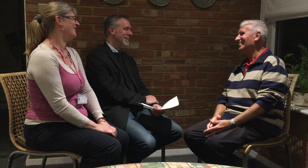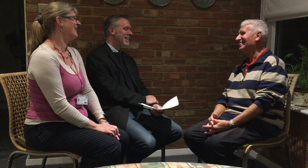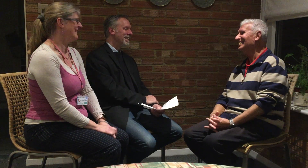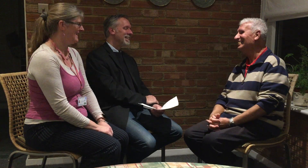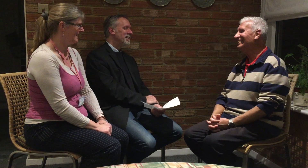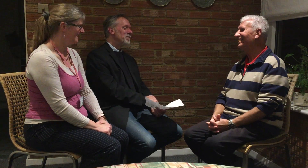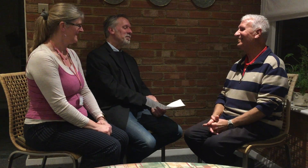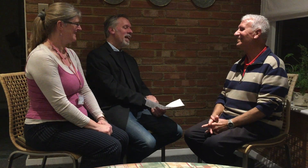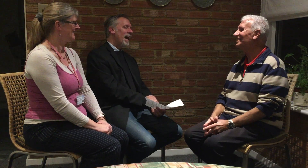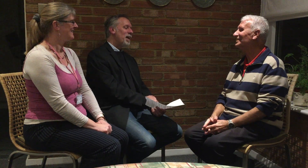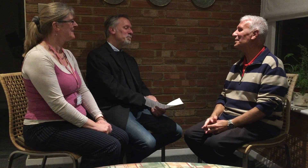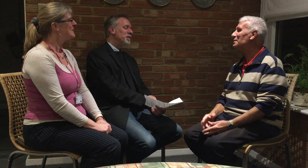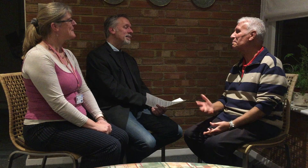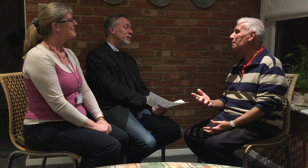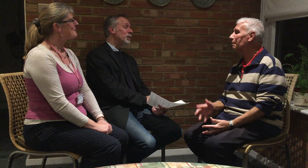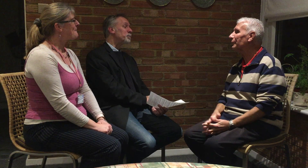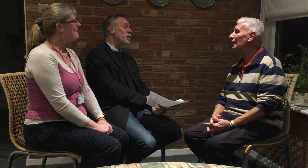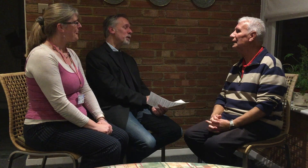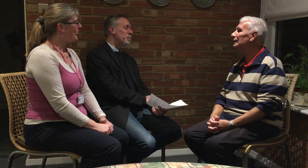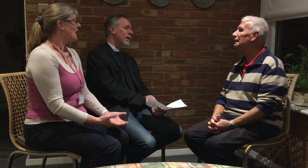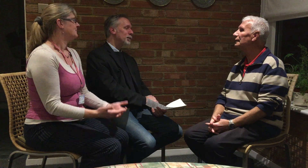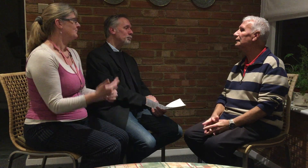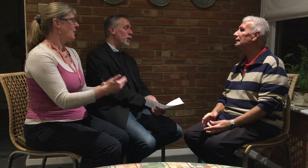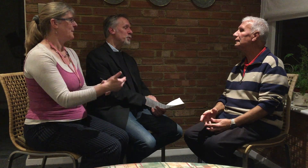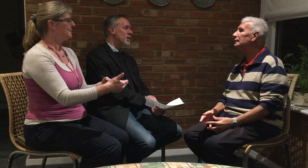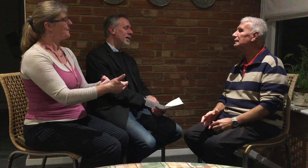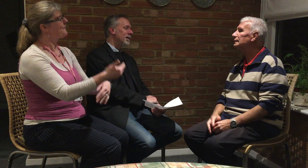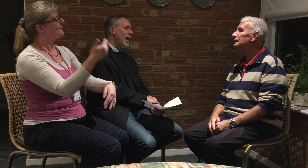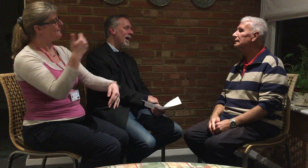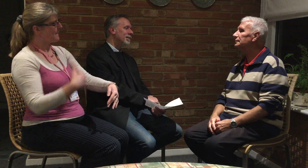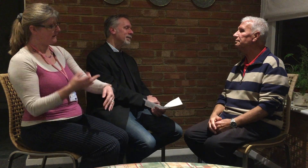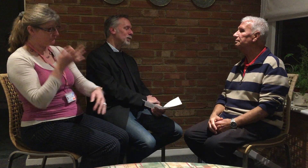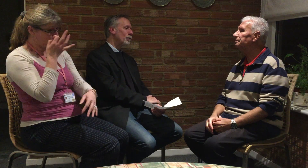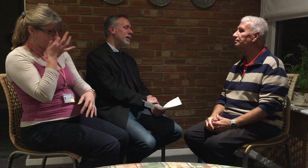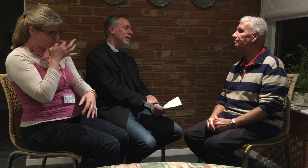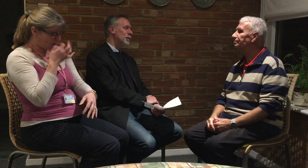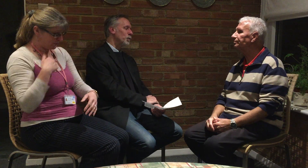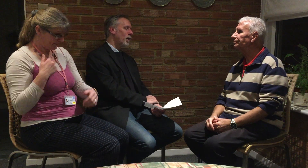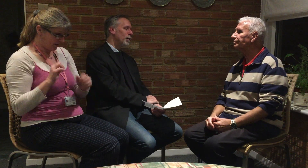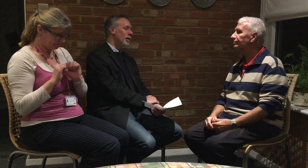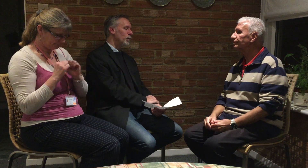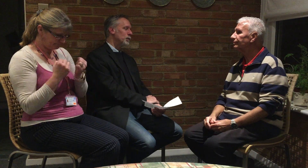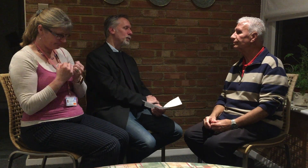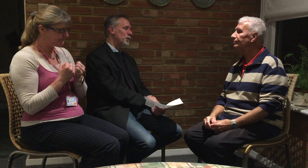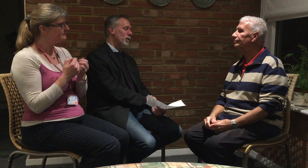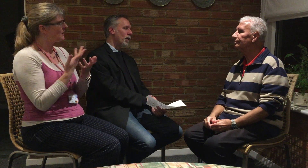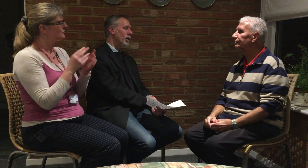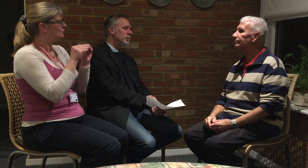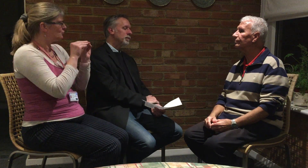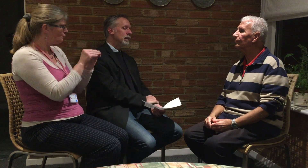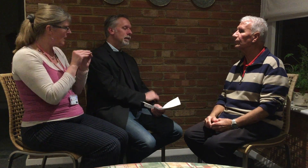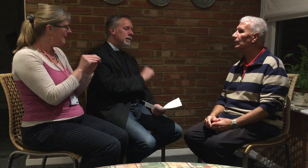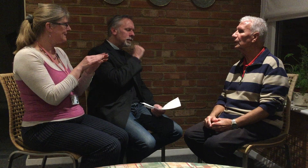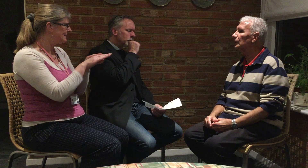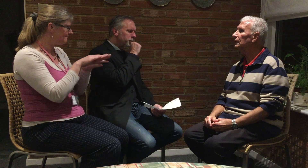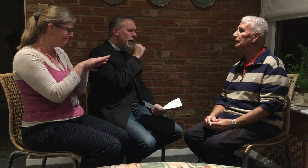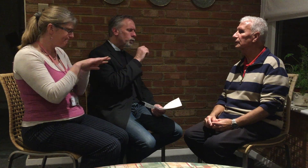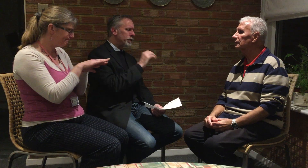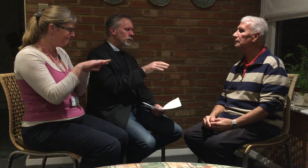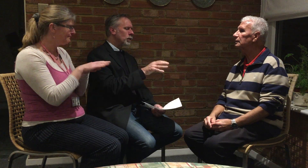Right, yeah. So just moving back to Rose then, and the training that I want to do for her. If we do